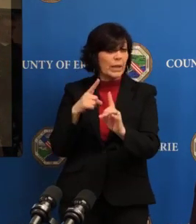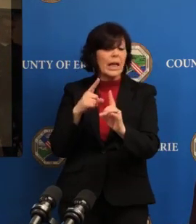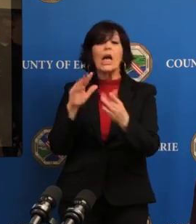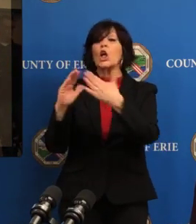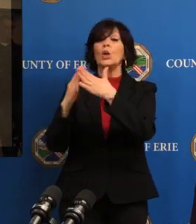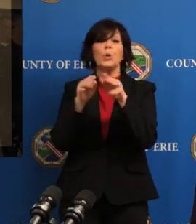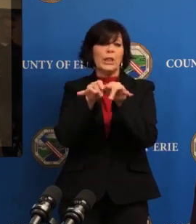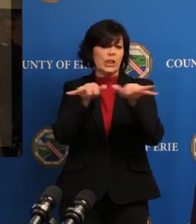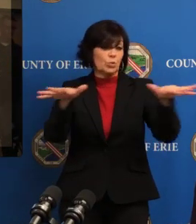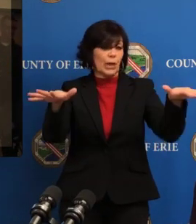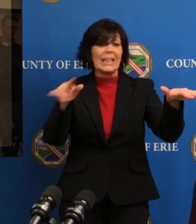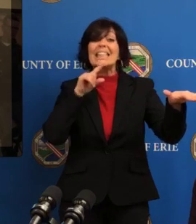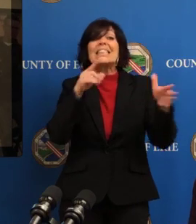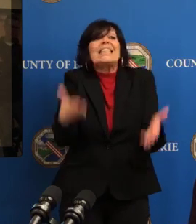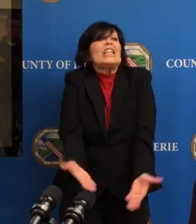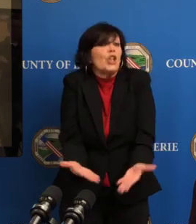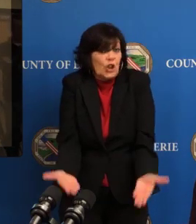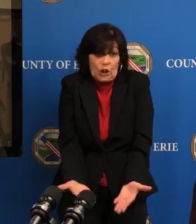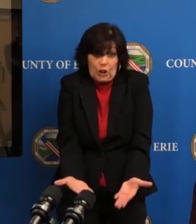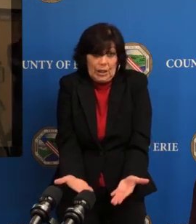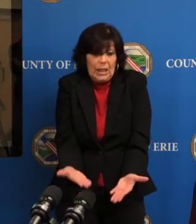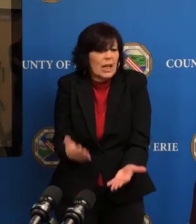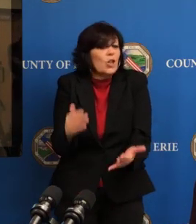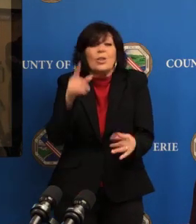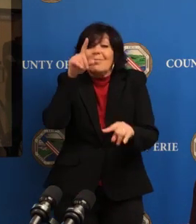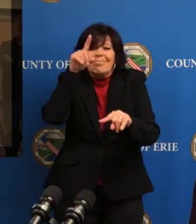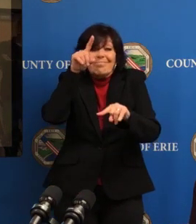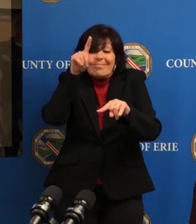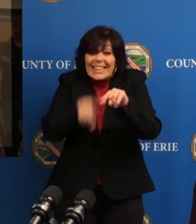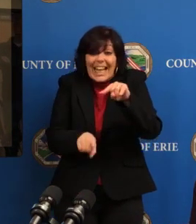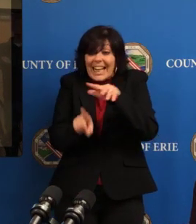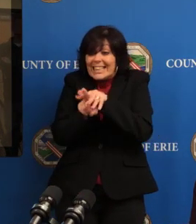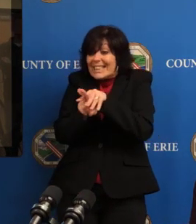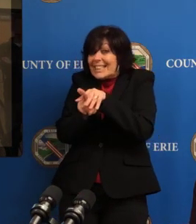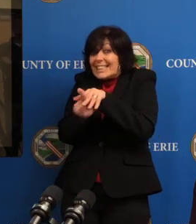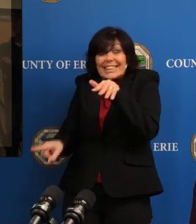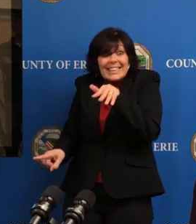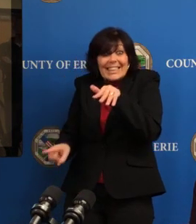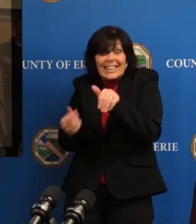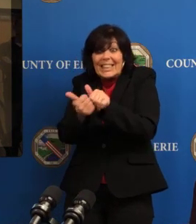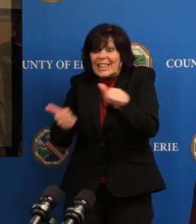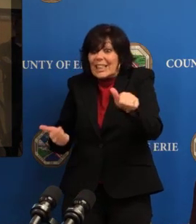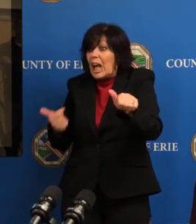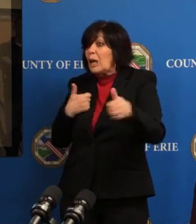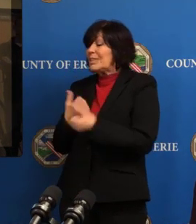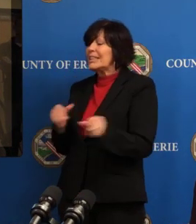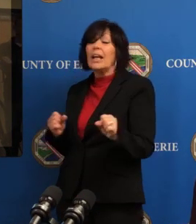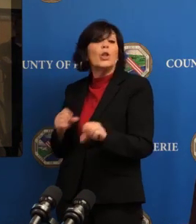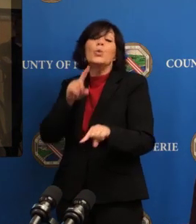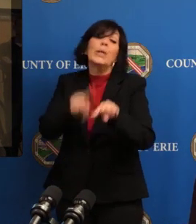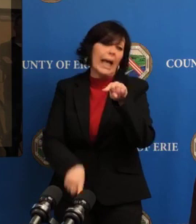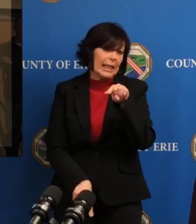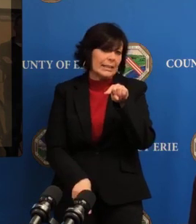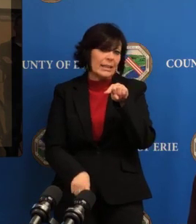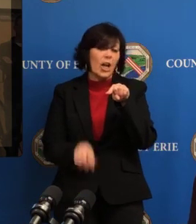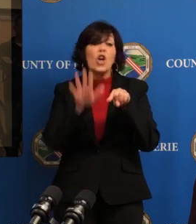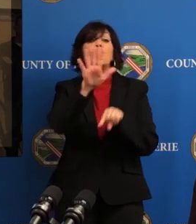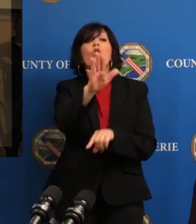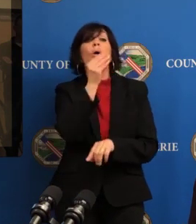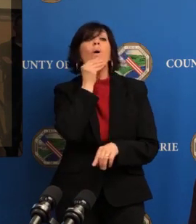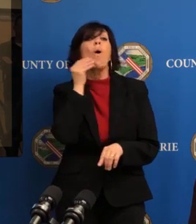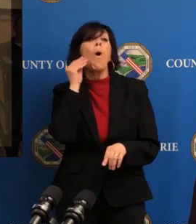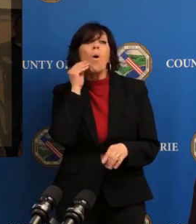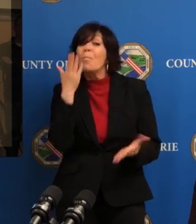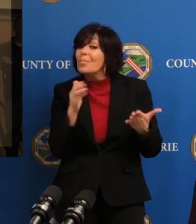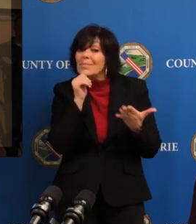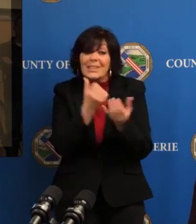It is here in our community, and there is nowhere you can go where you can assume that you are completely safe, even in your own home sometimes.